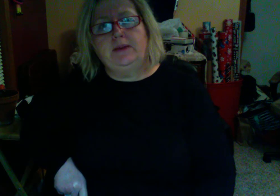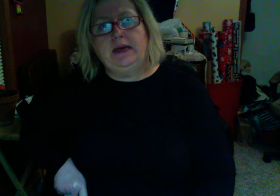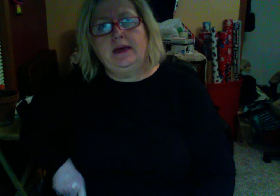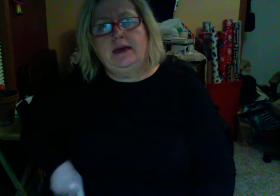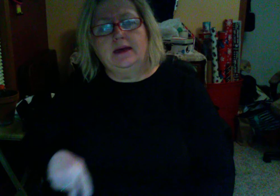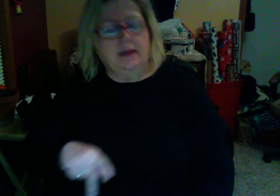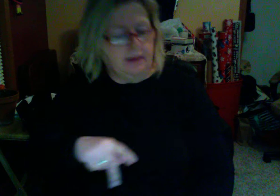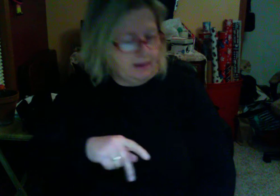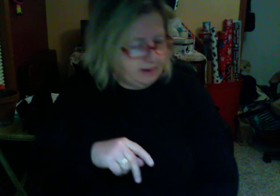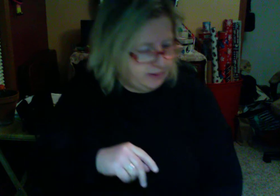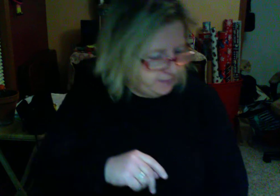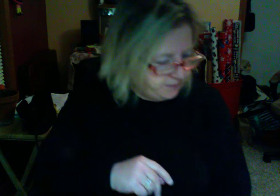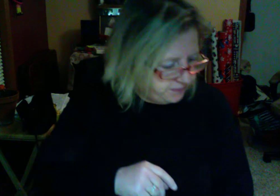P.